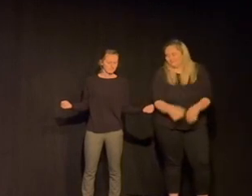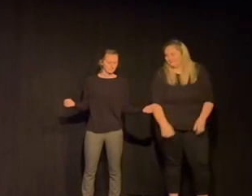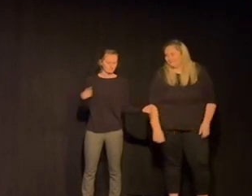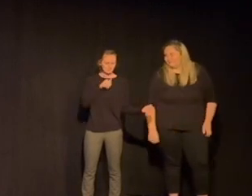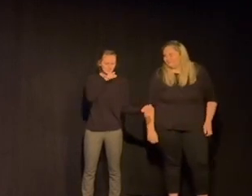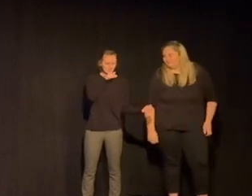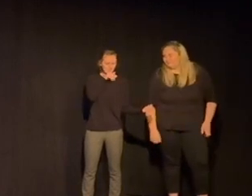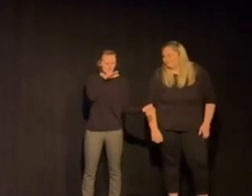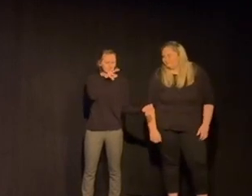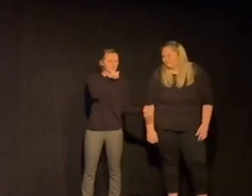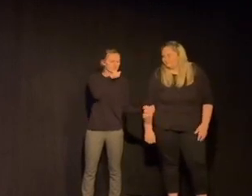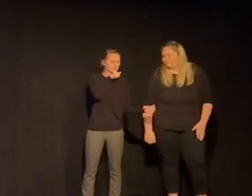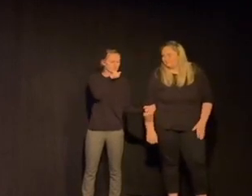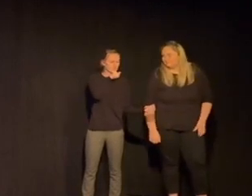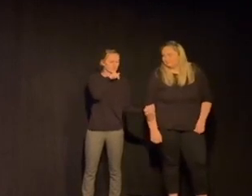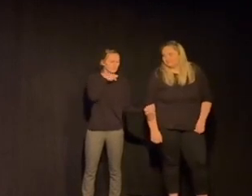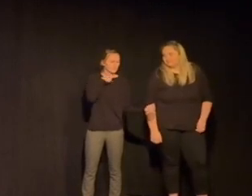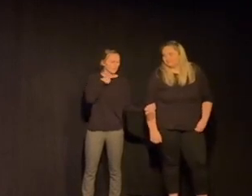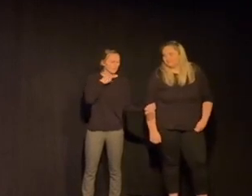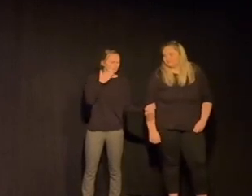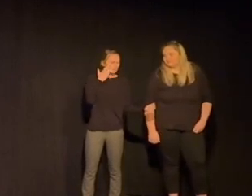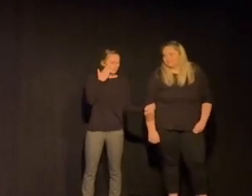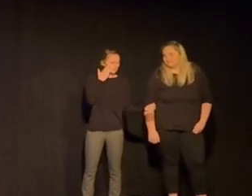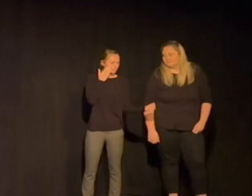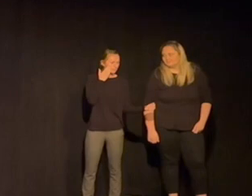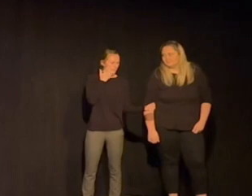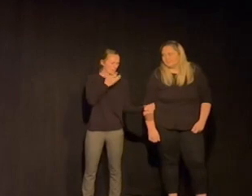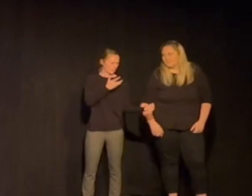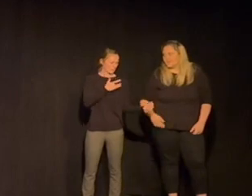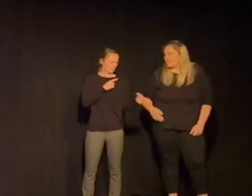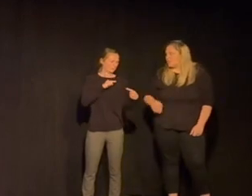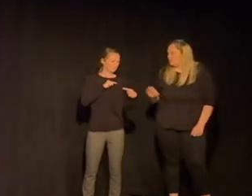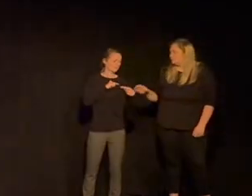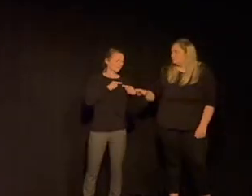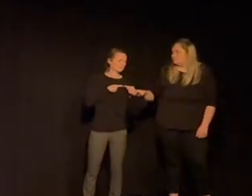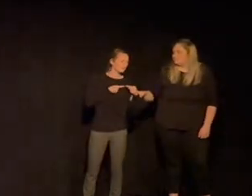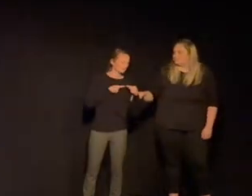Amphibia, I know you're in great pain.